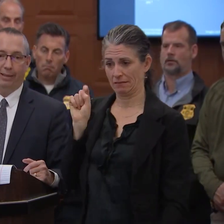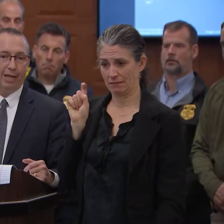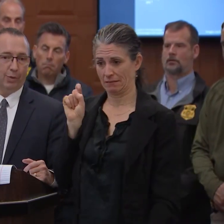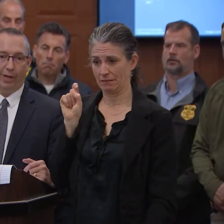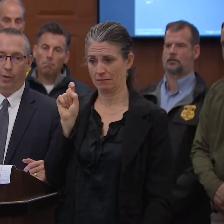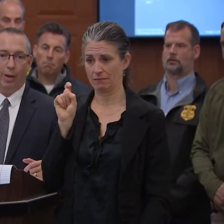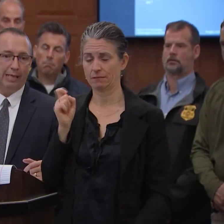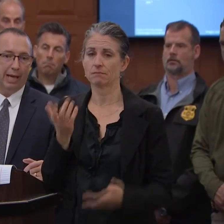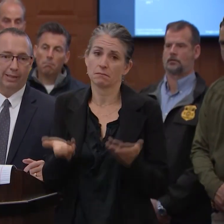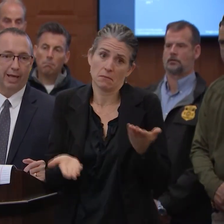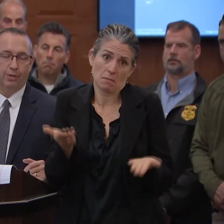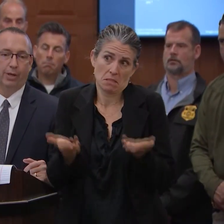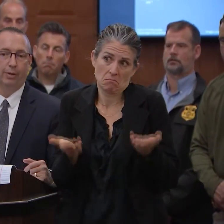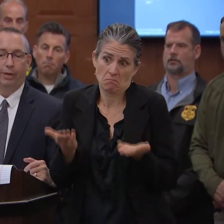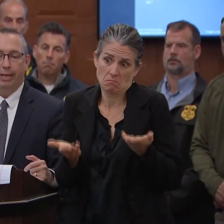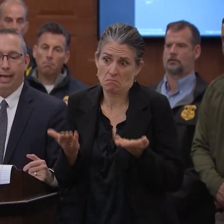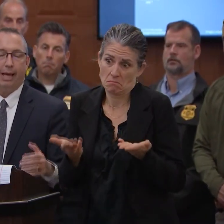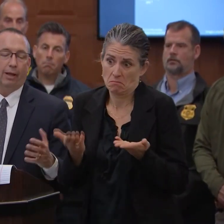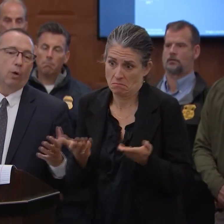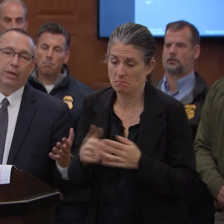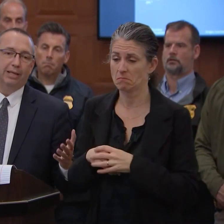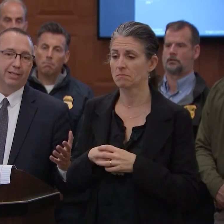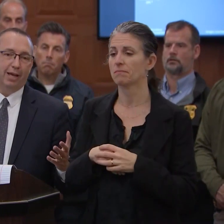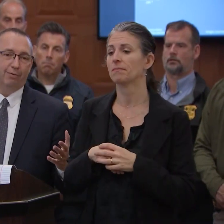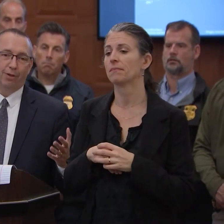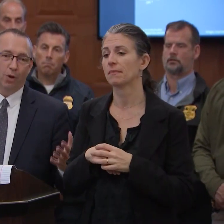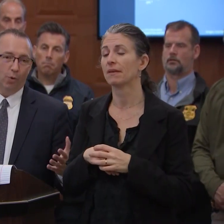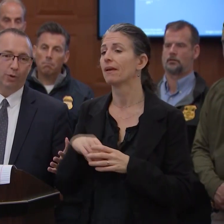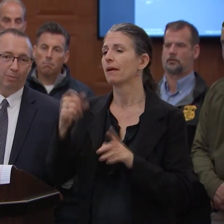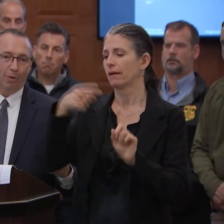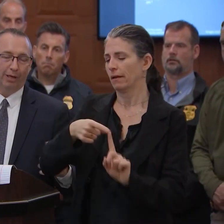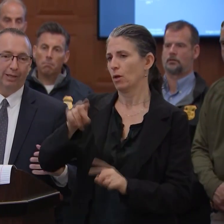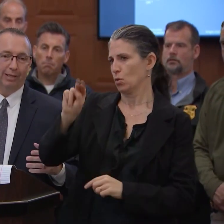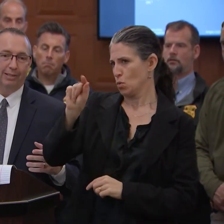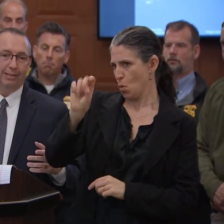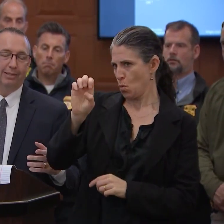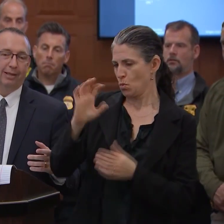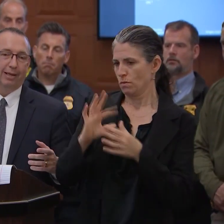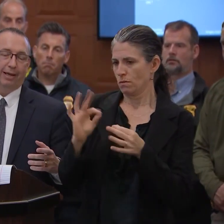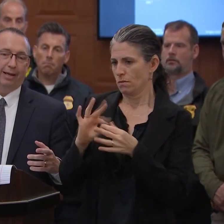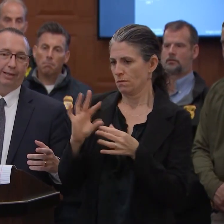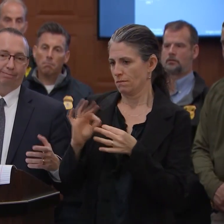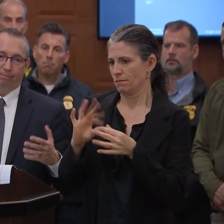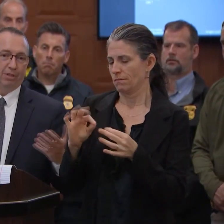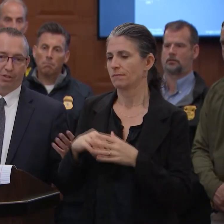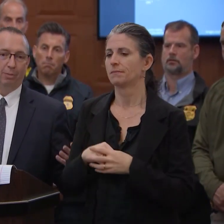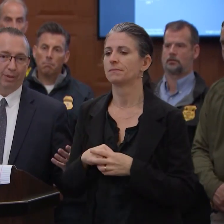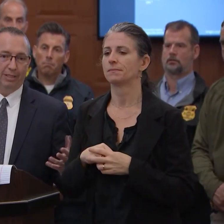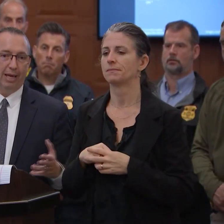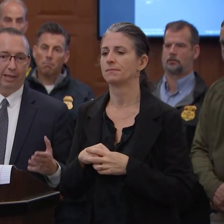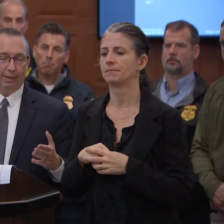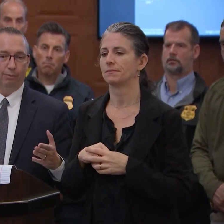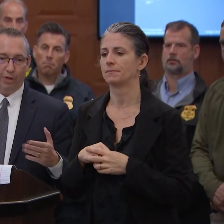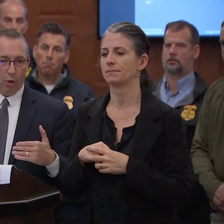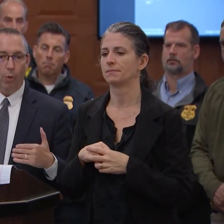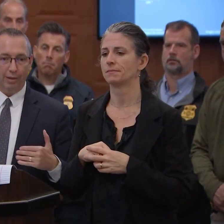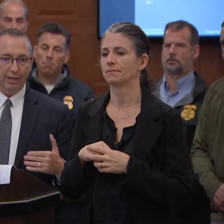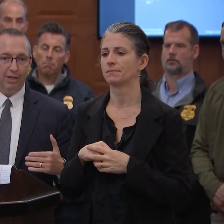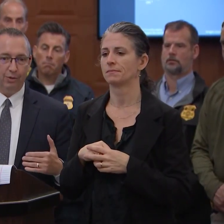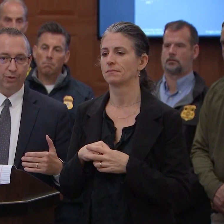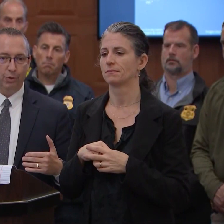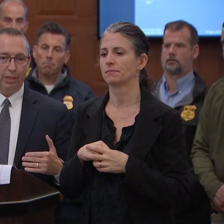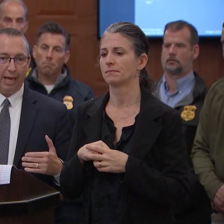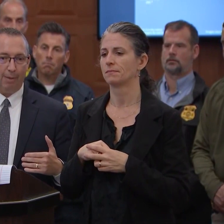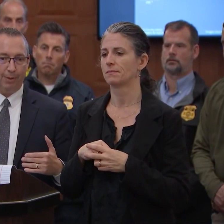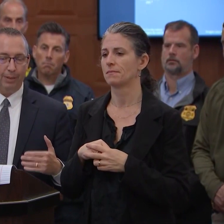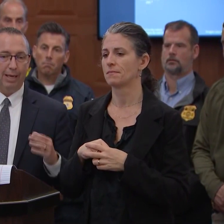he got to that trailer, when he got to that trailer. All we can say for the note component of this is simply saying that we know when the